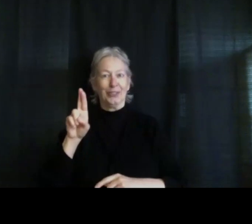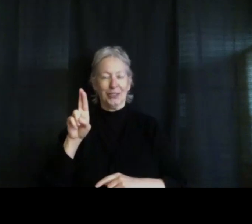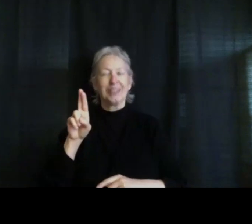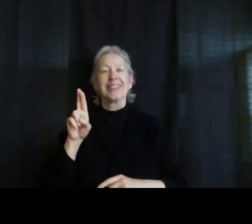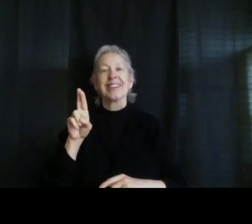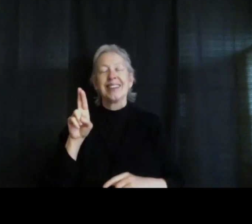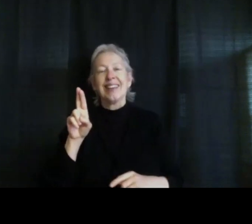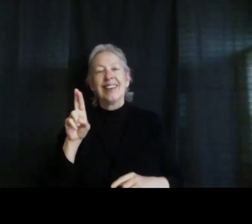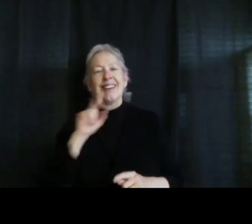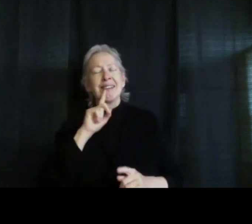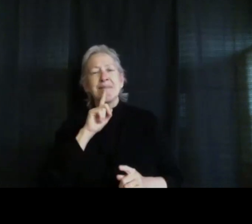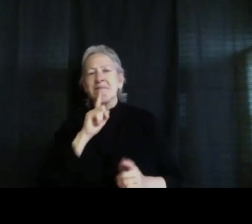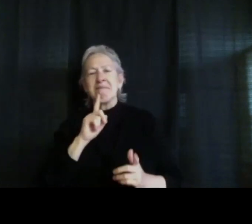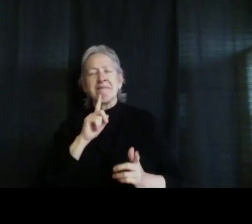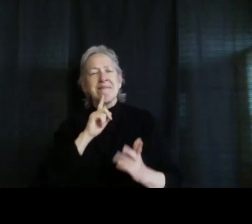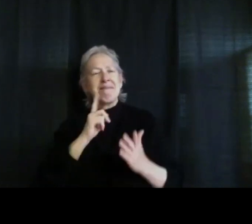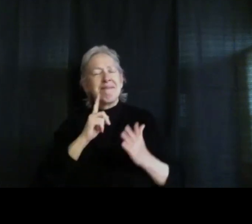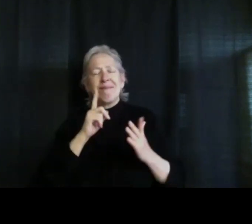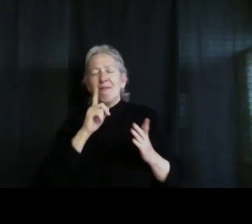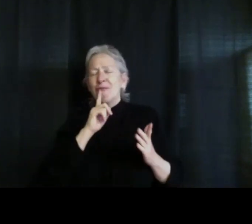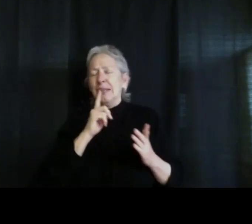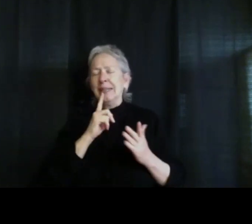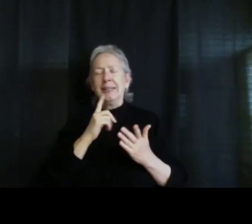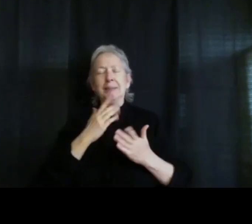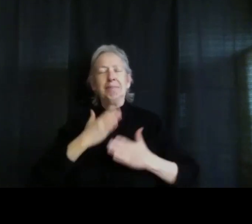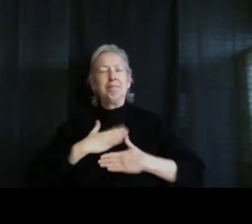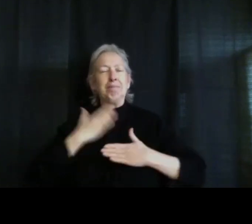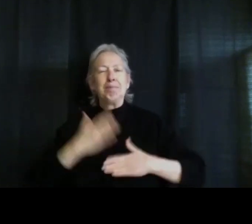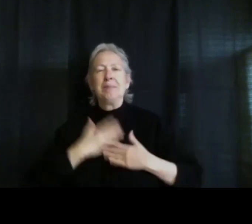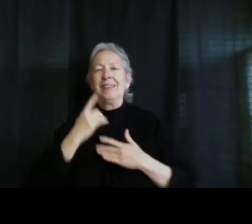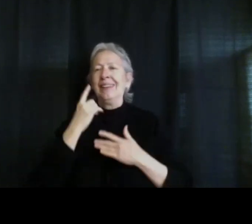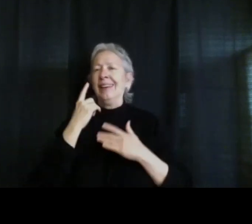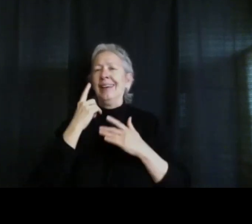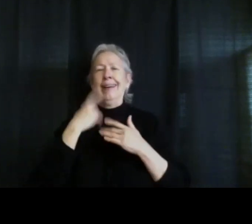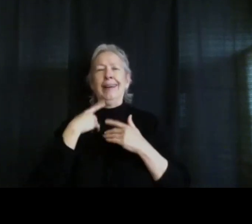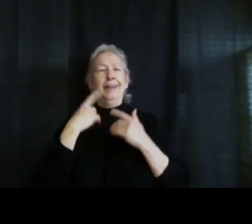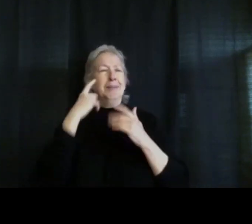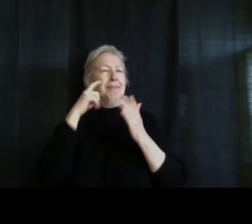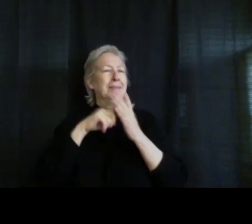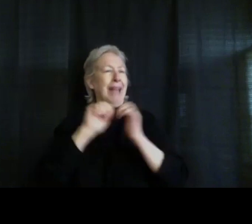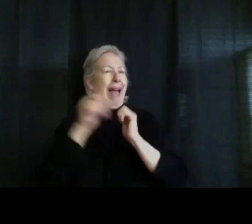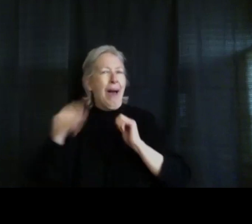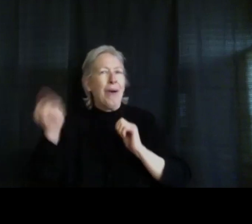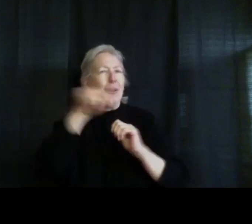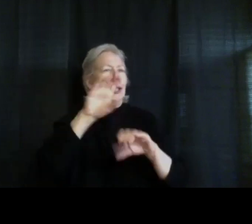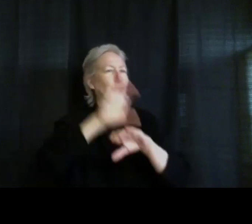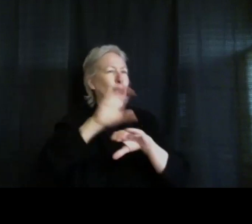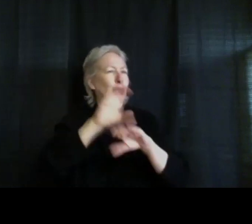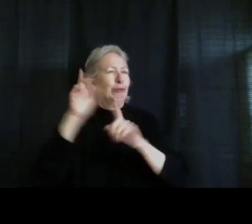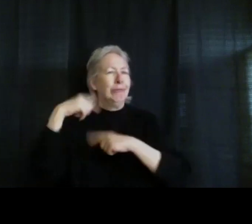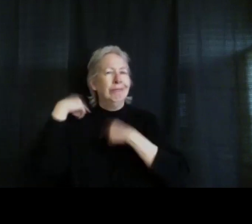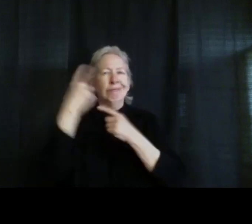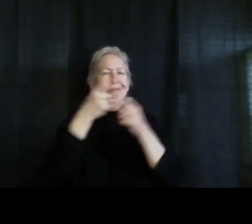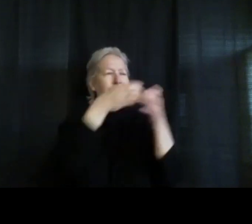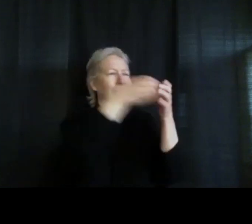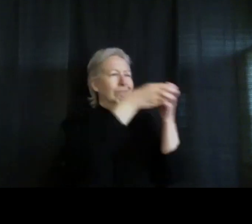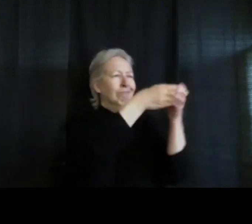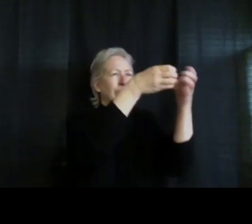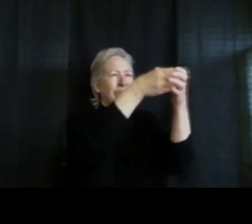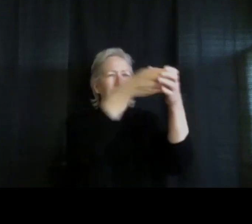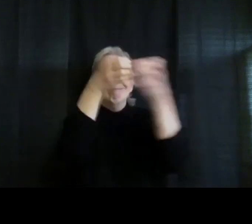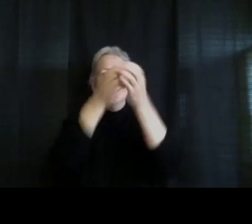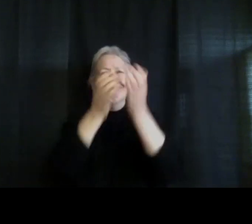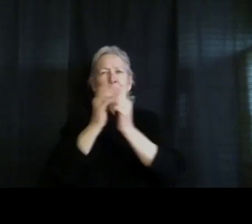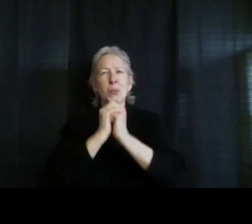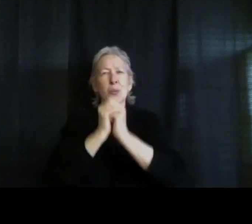so grateful for the wonderful ways our congregations and ministries have been gathering for worship online.